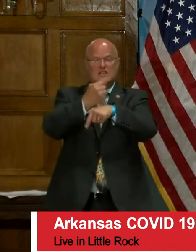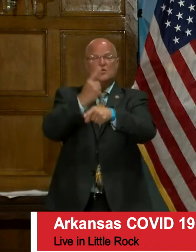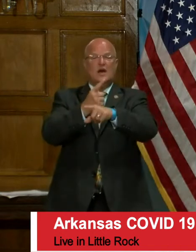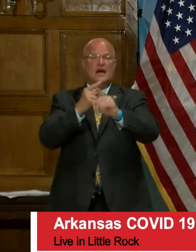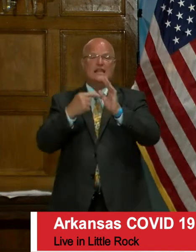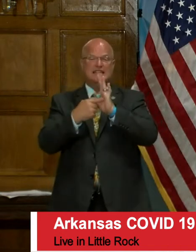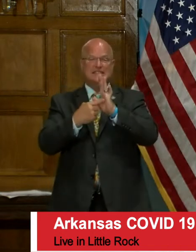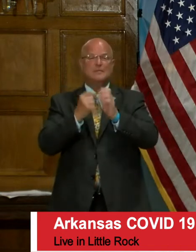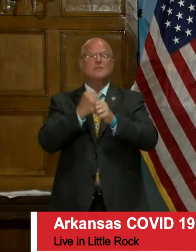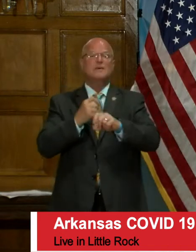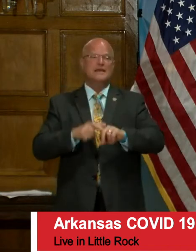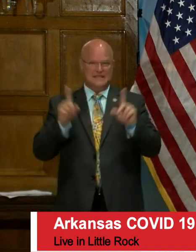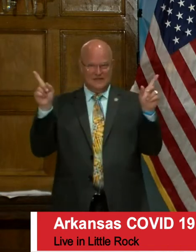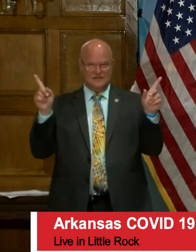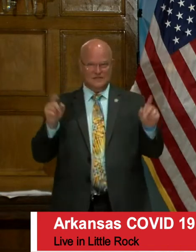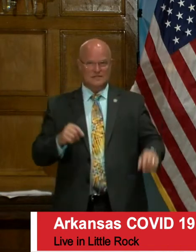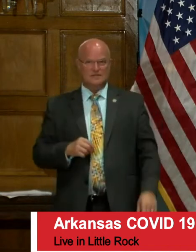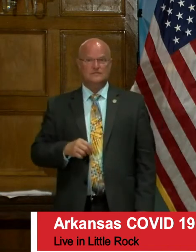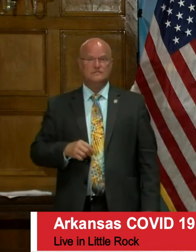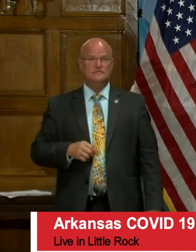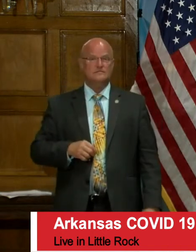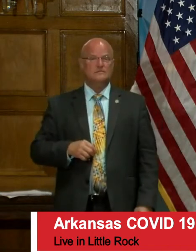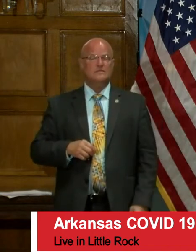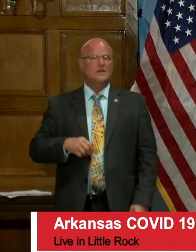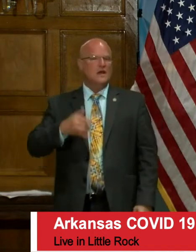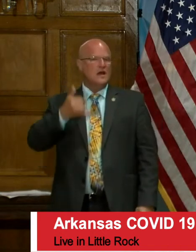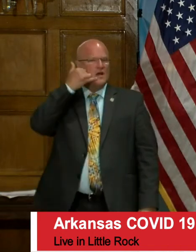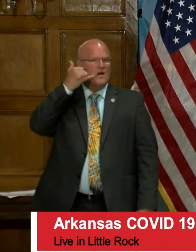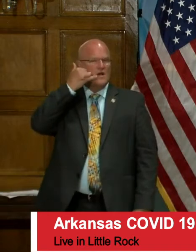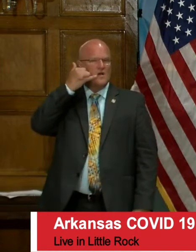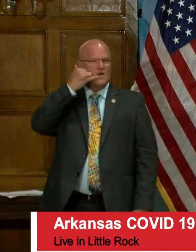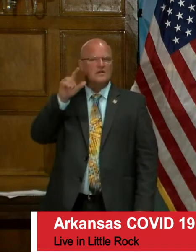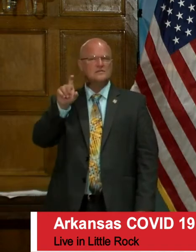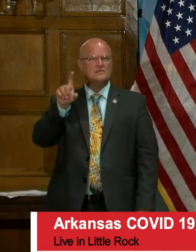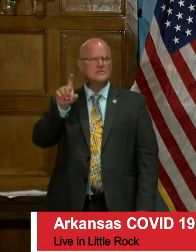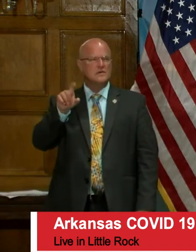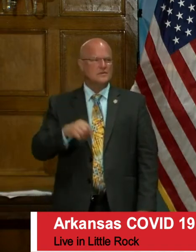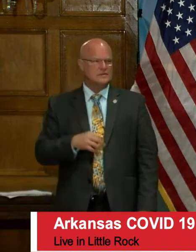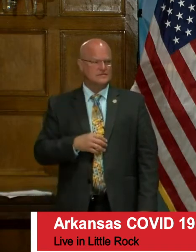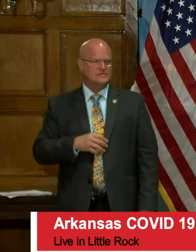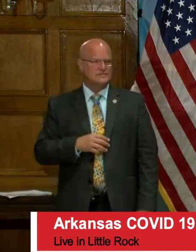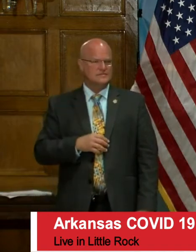example has made a difference. Is there anyone remotely who wants to ask a question?